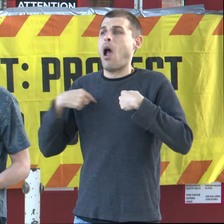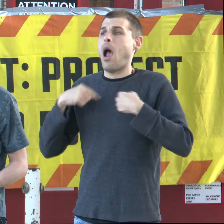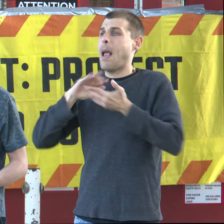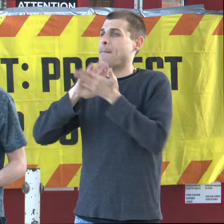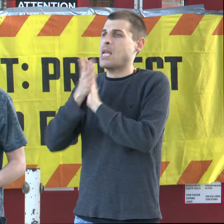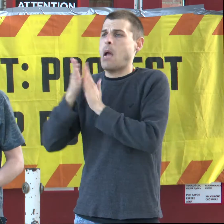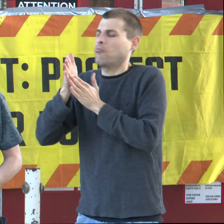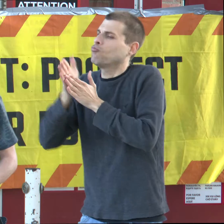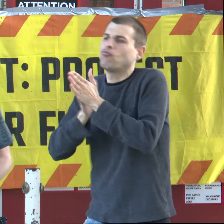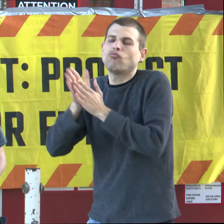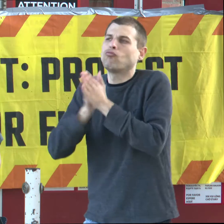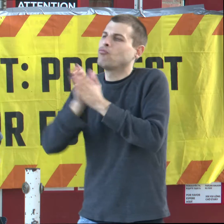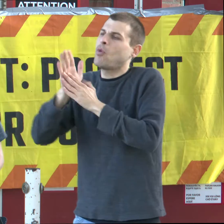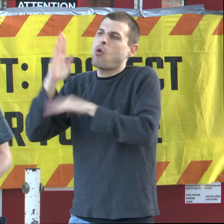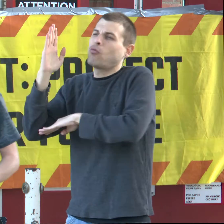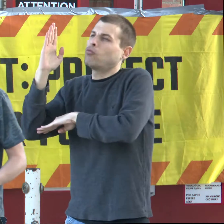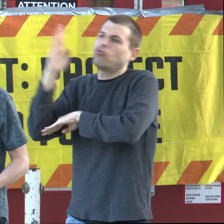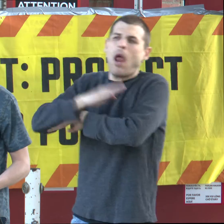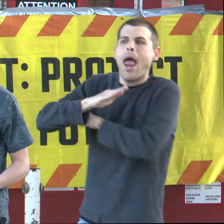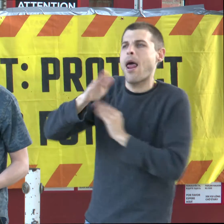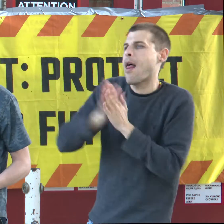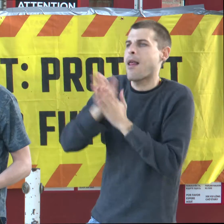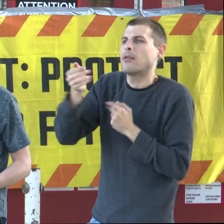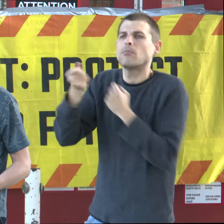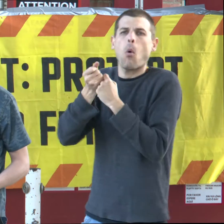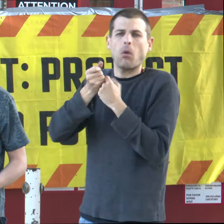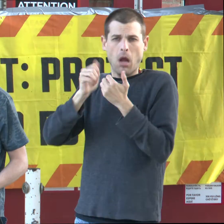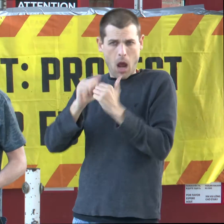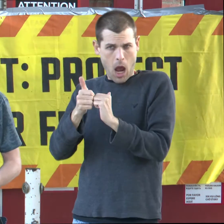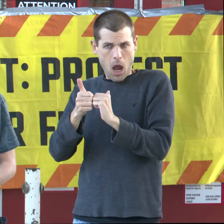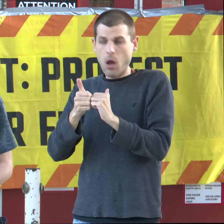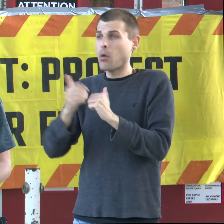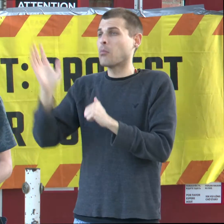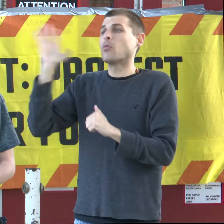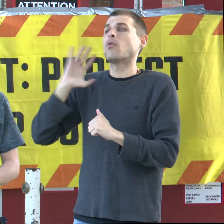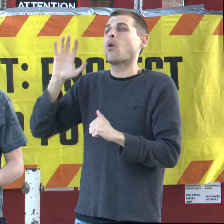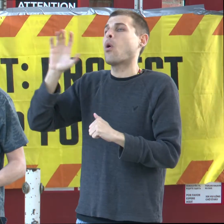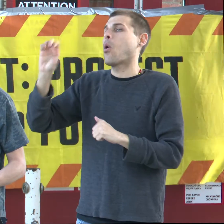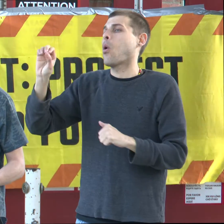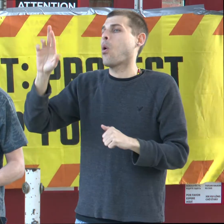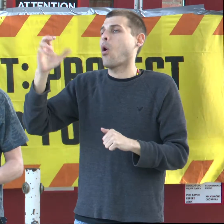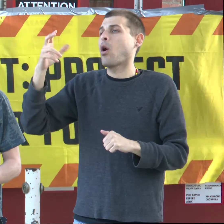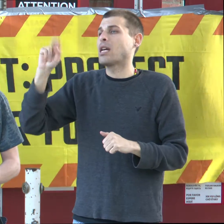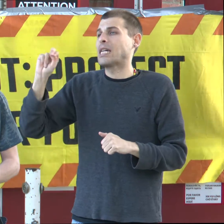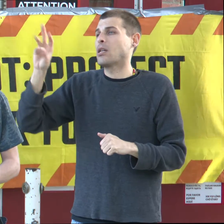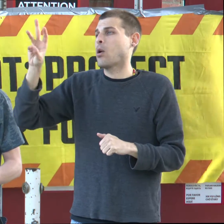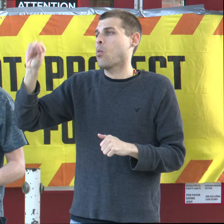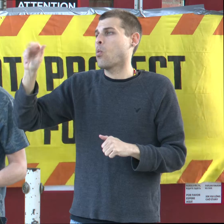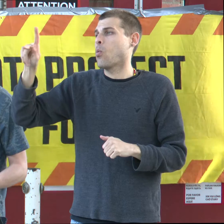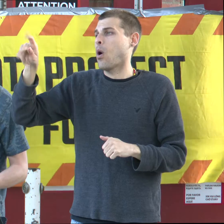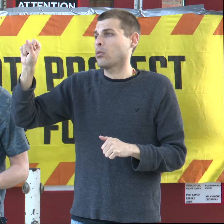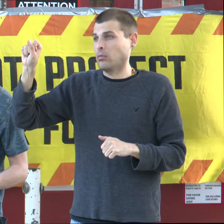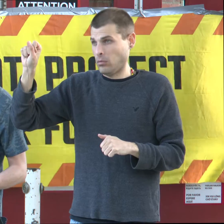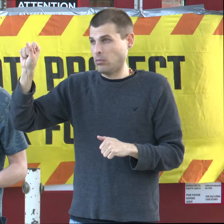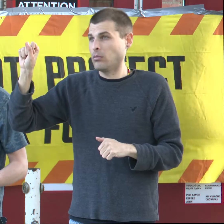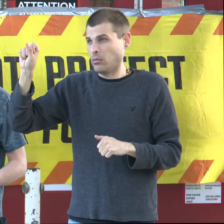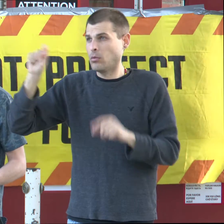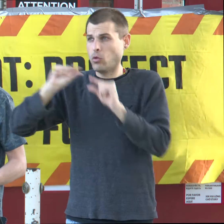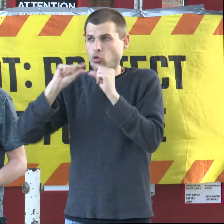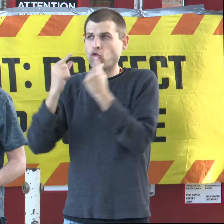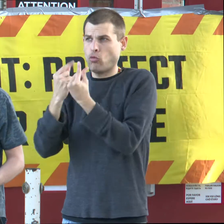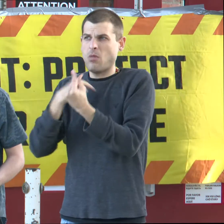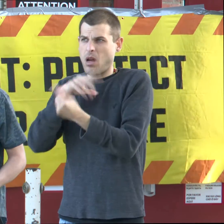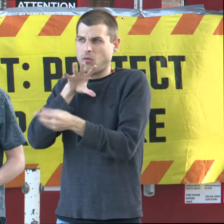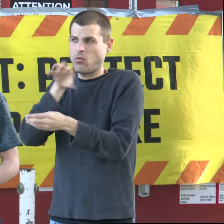Department of Transportation and freeway expansion was when I was involved with Oregon Walks, the pedestrian advocacy organization here in Oregon. And we would